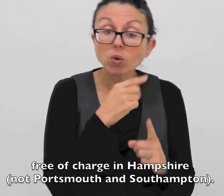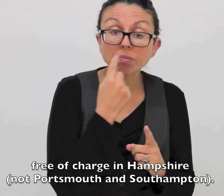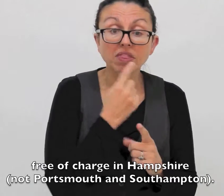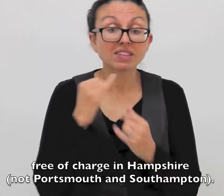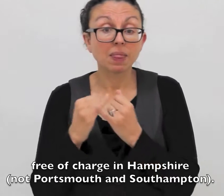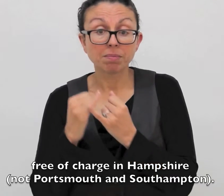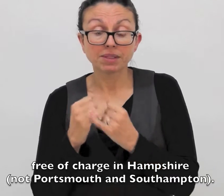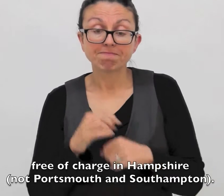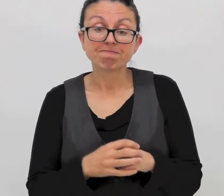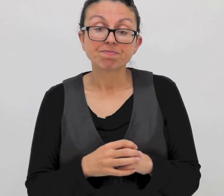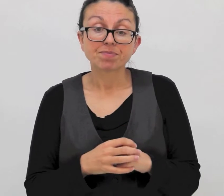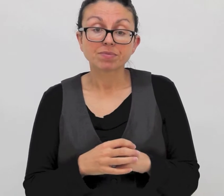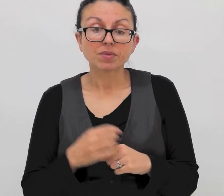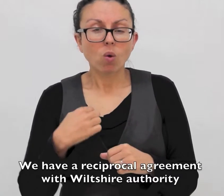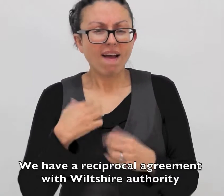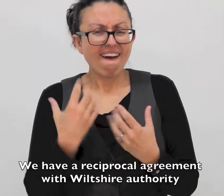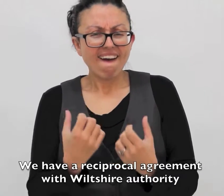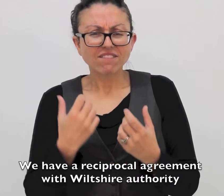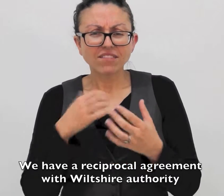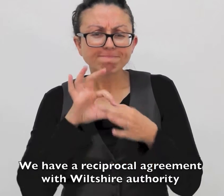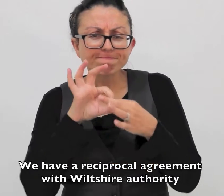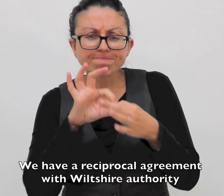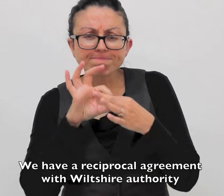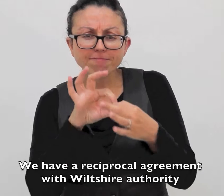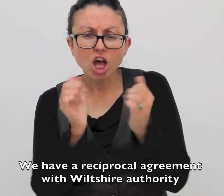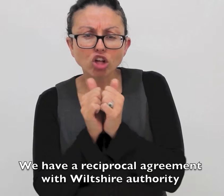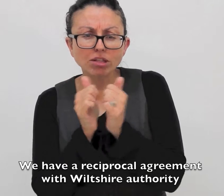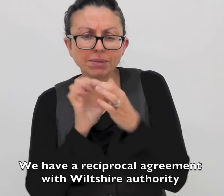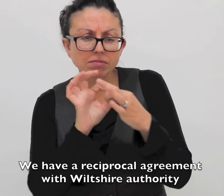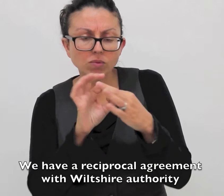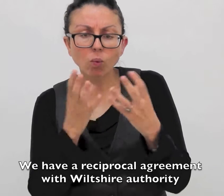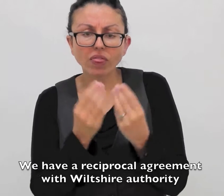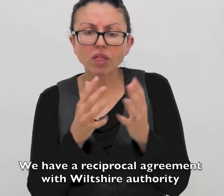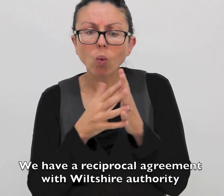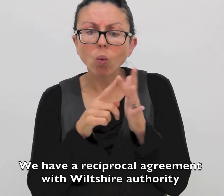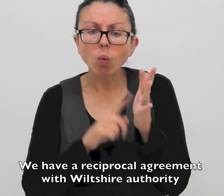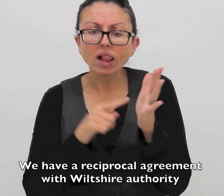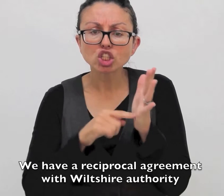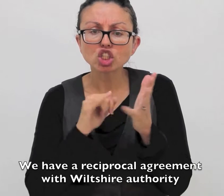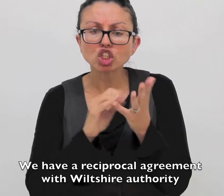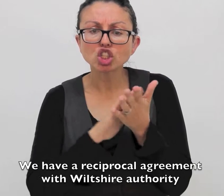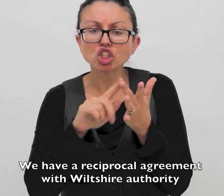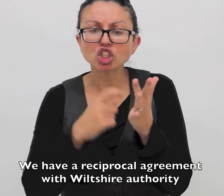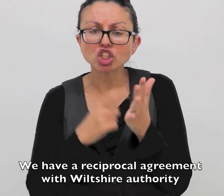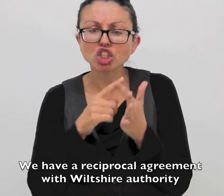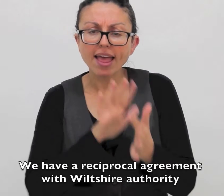not Portsmouth and Southampton. We have a reciprocal agreement with Wiltshire Authority.